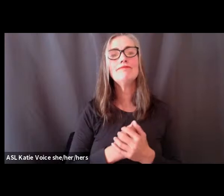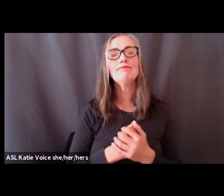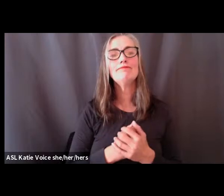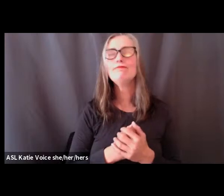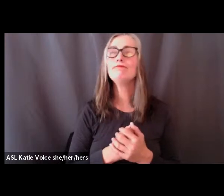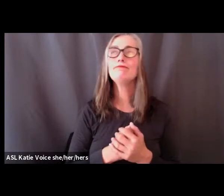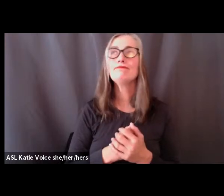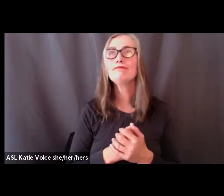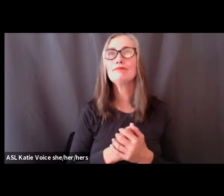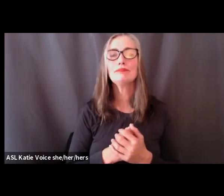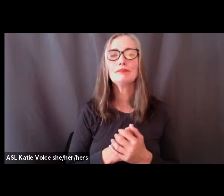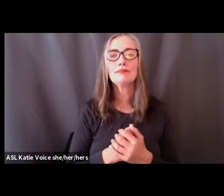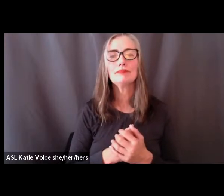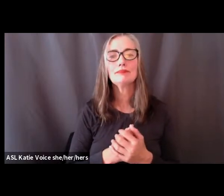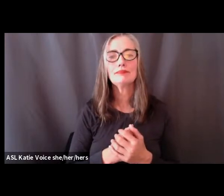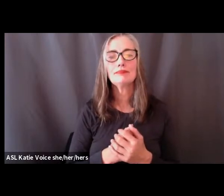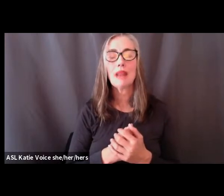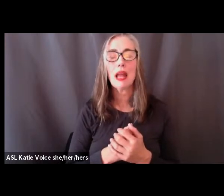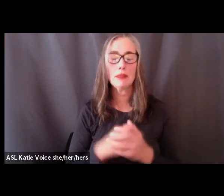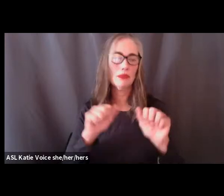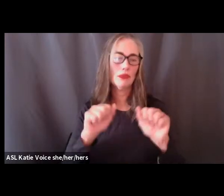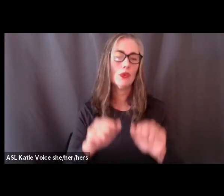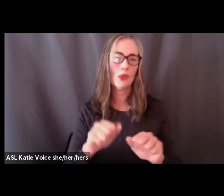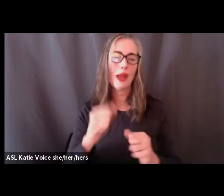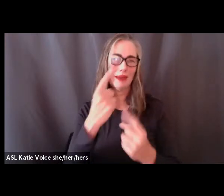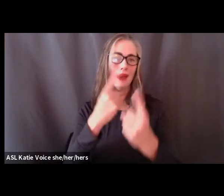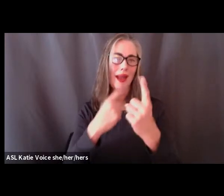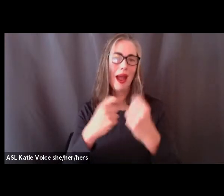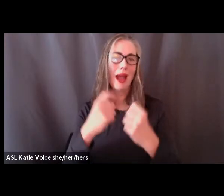well, people can ask questions at this point, but